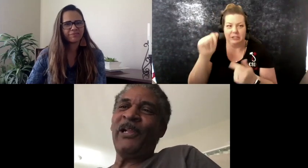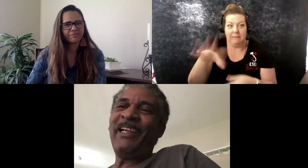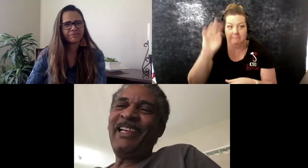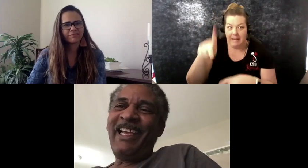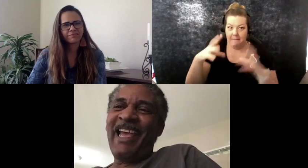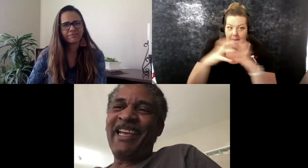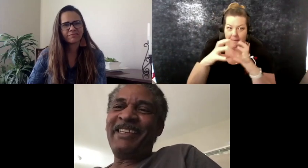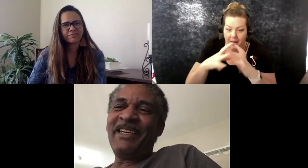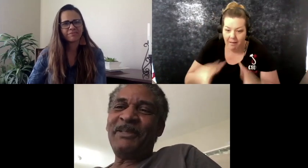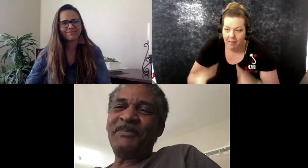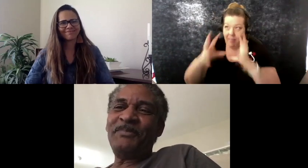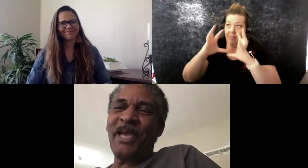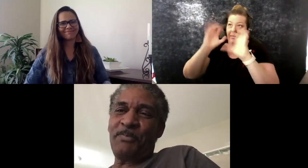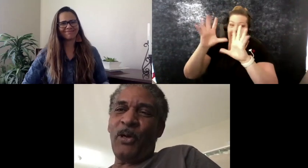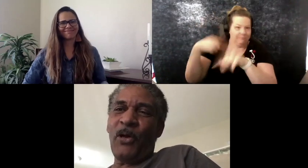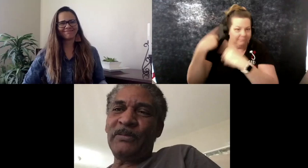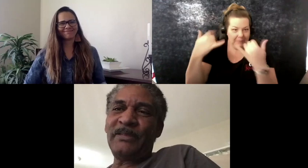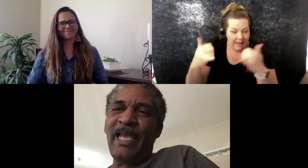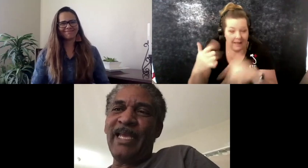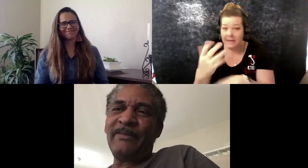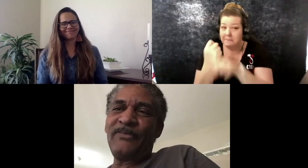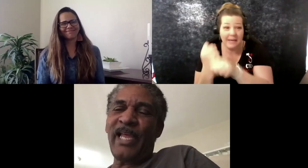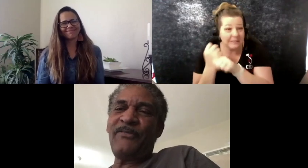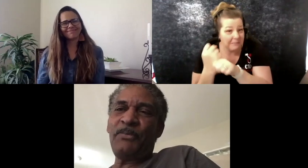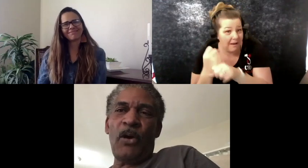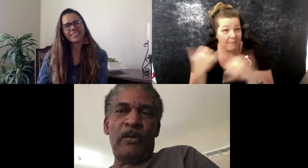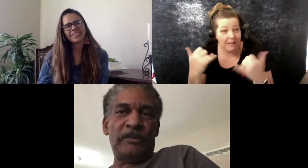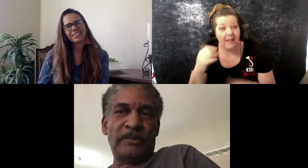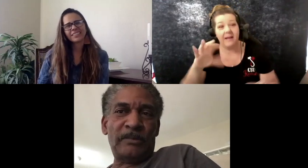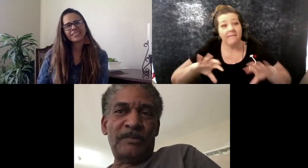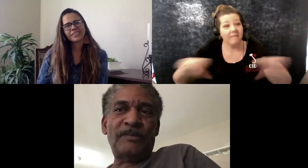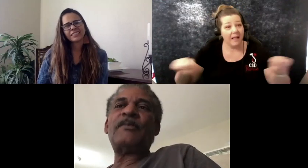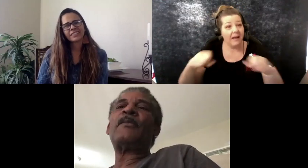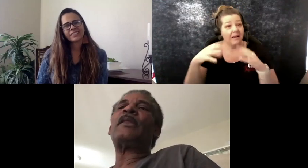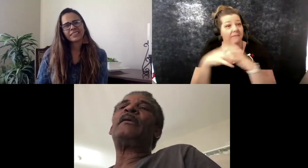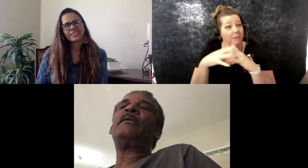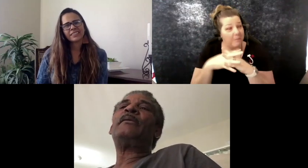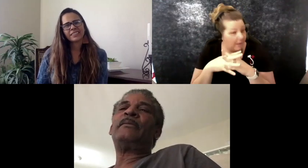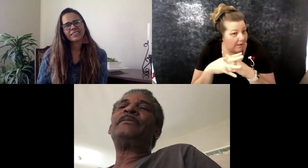ball, and baseball and flag football.